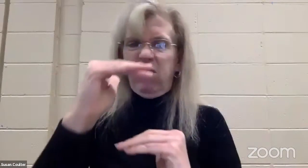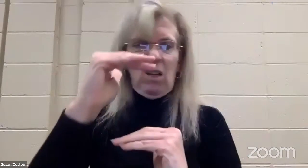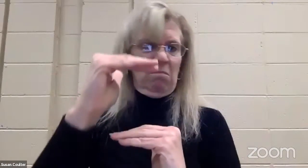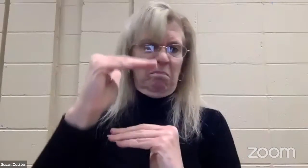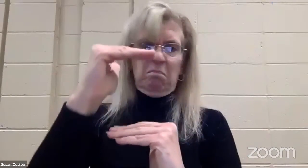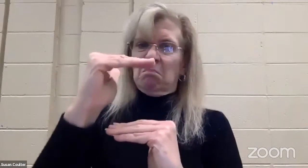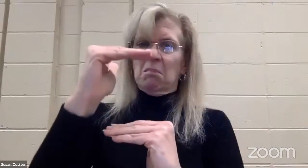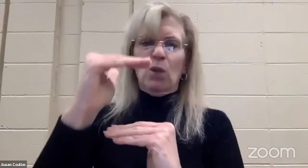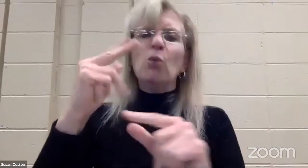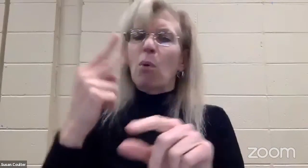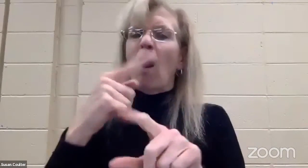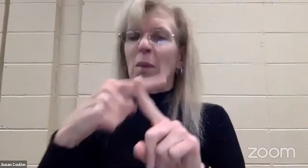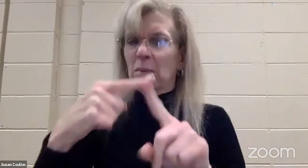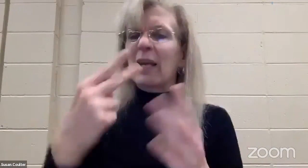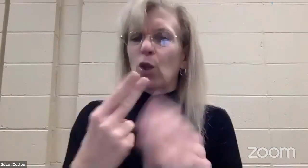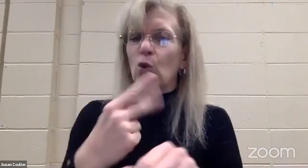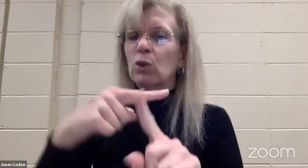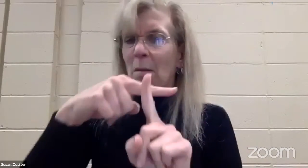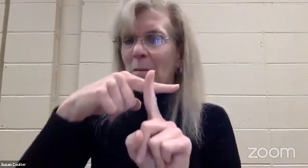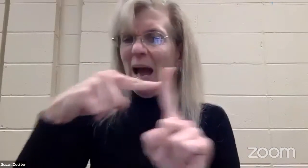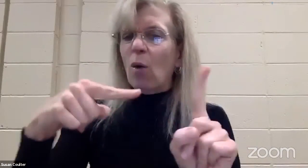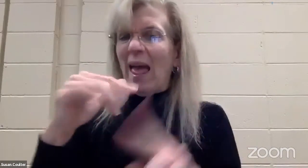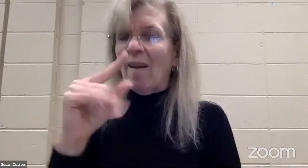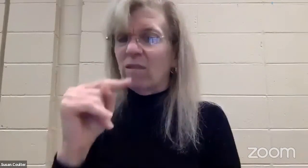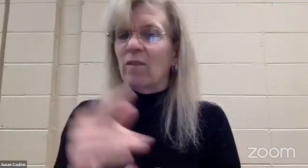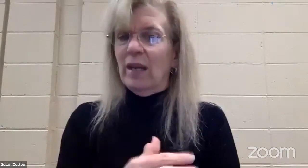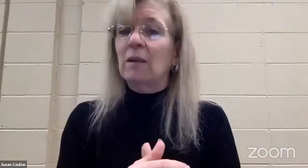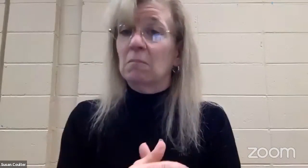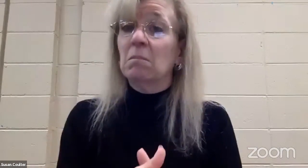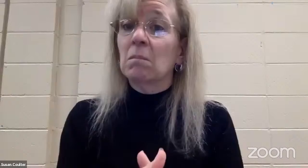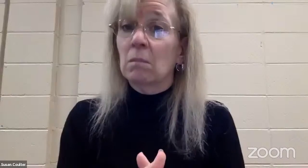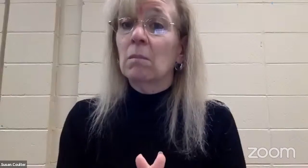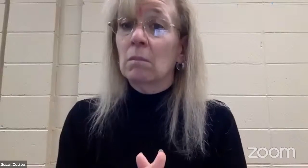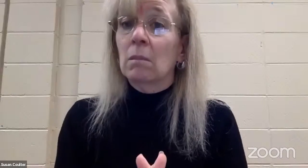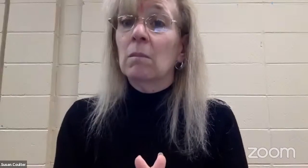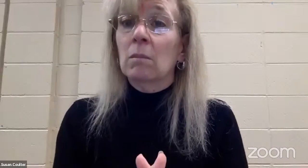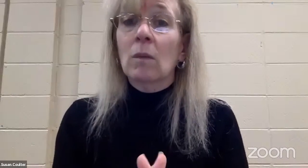stuff you probably use about half of it.